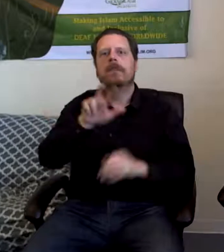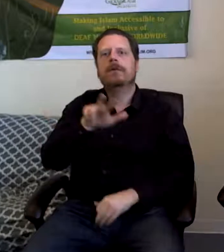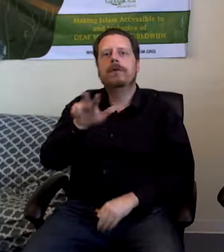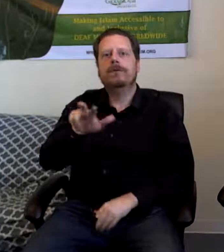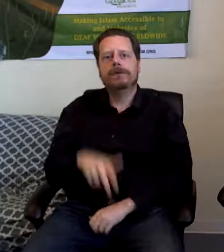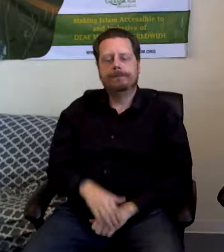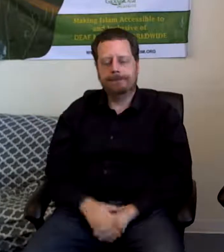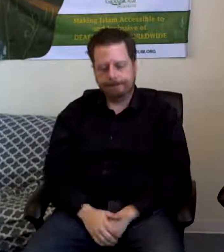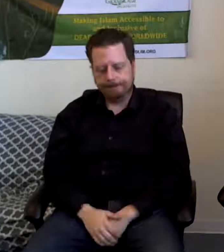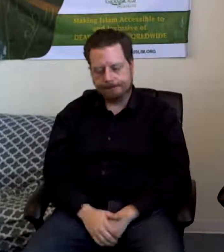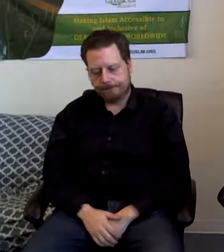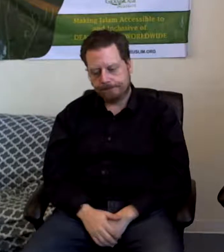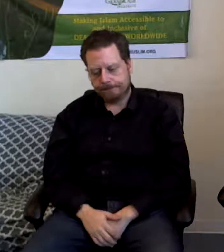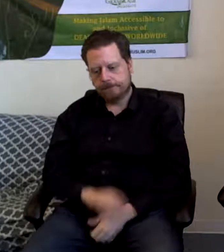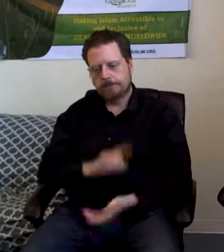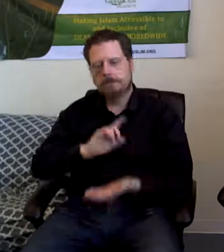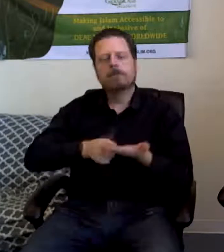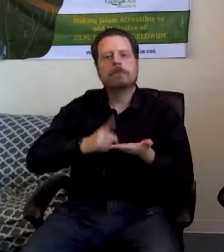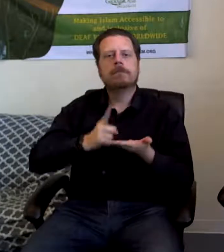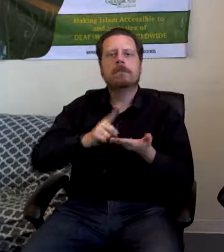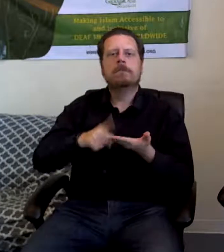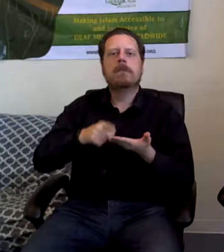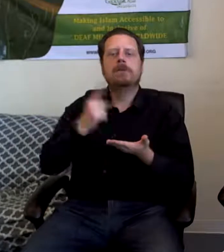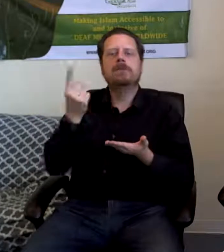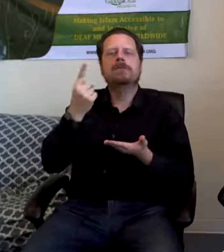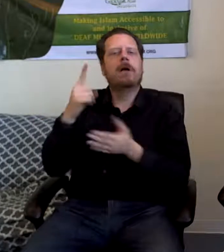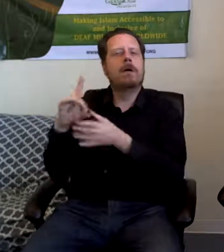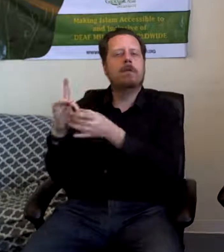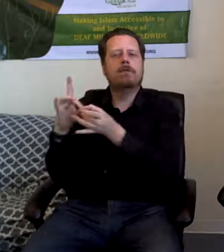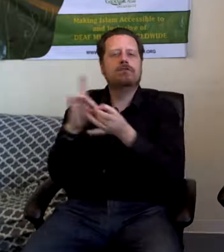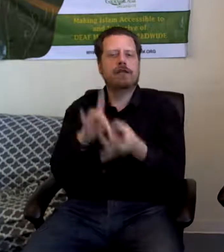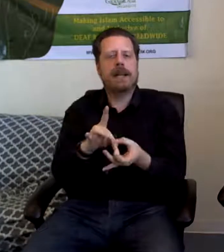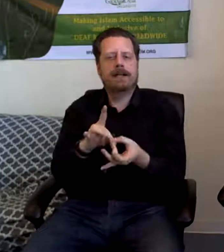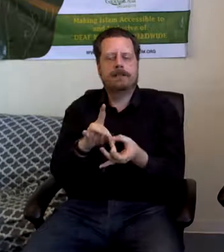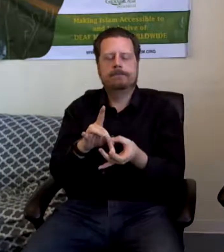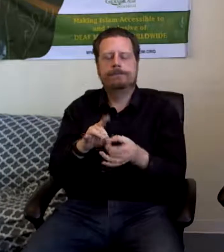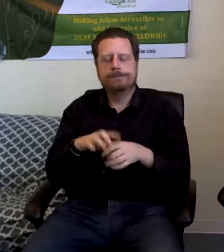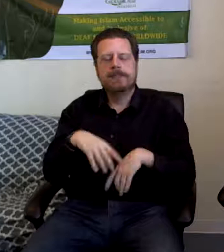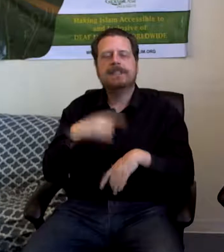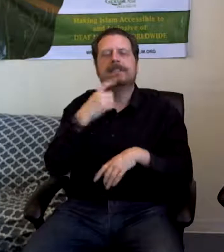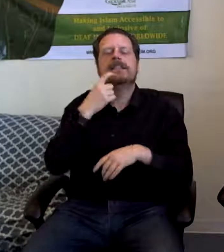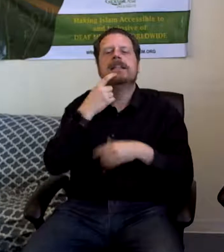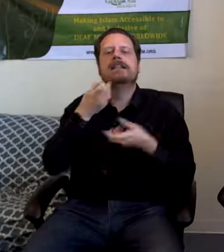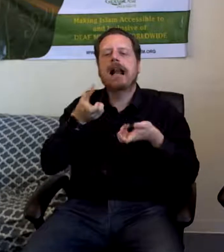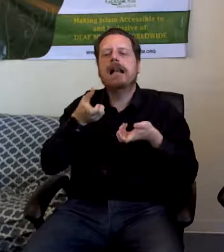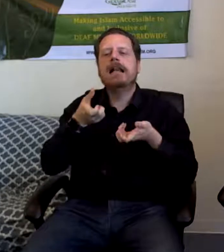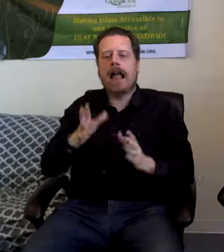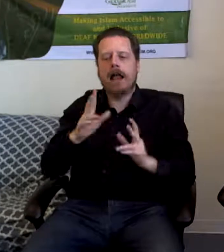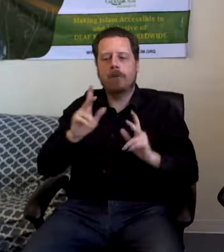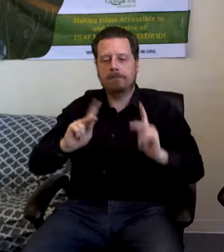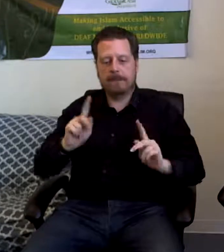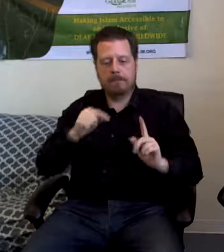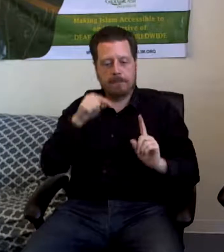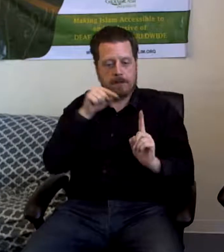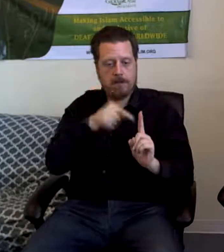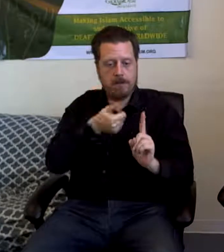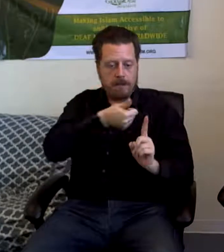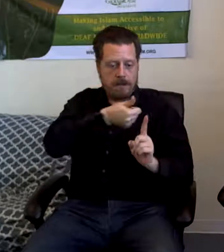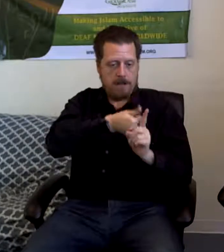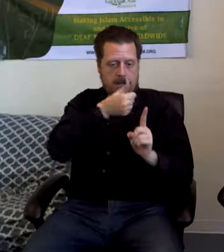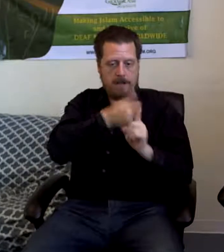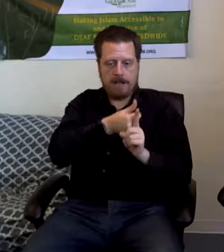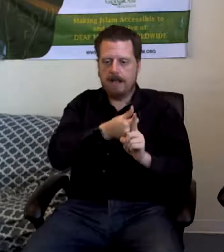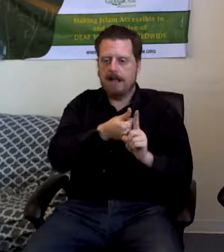33, it talks about something related. It says, let those who do not find